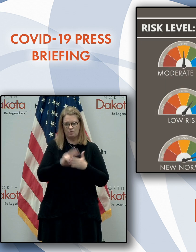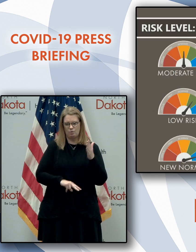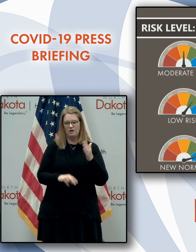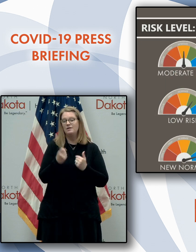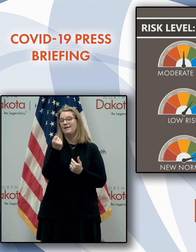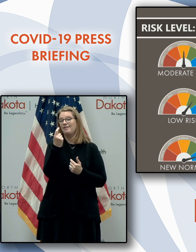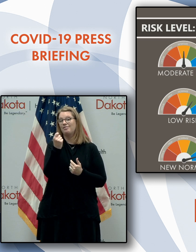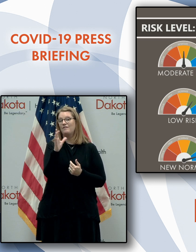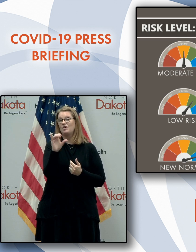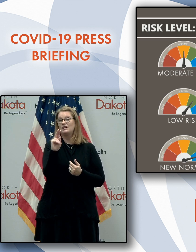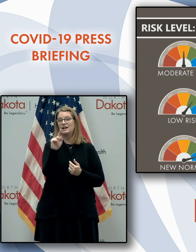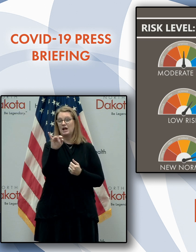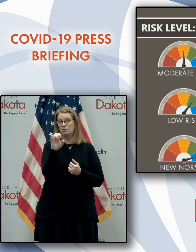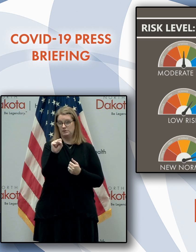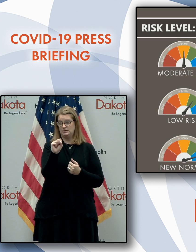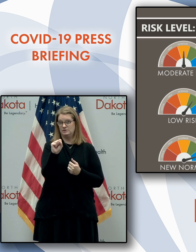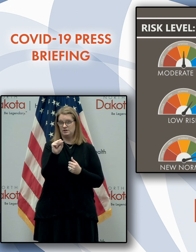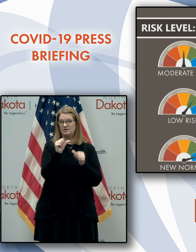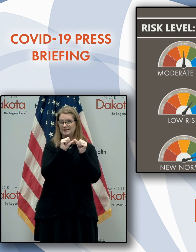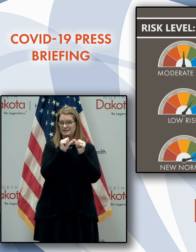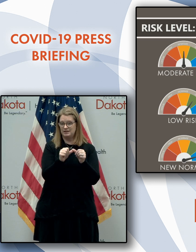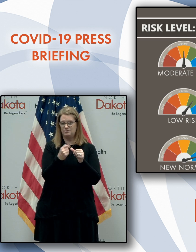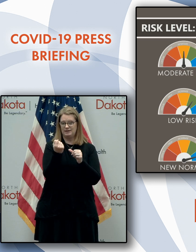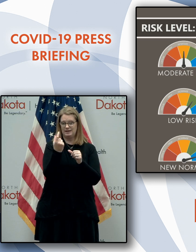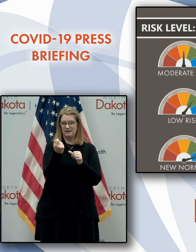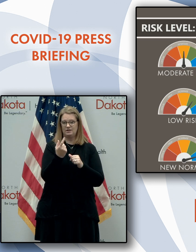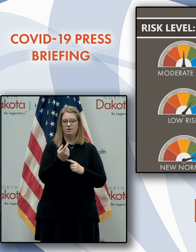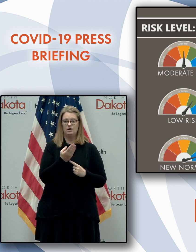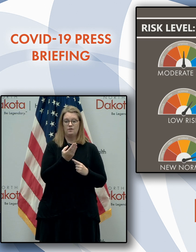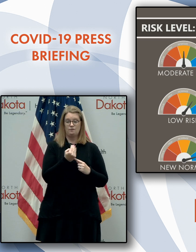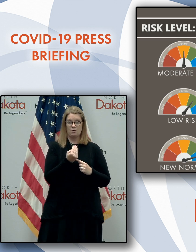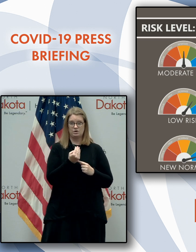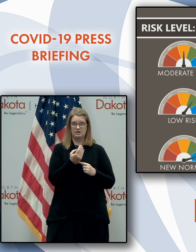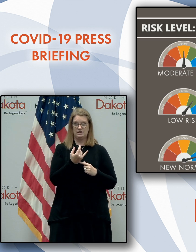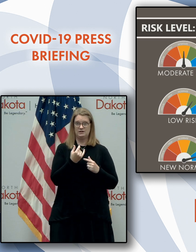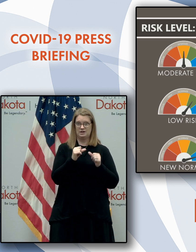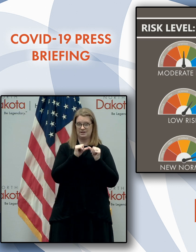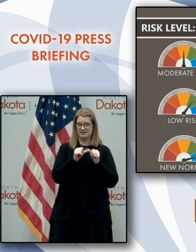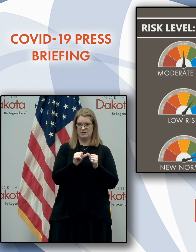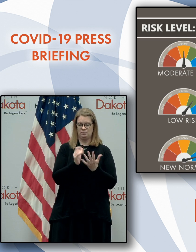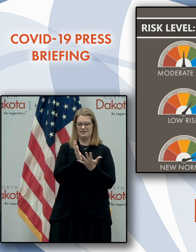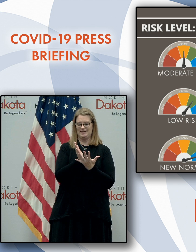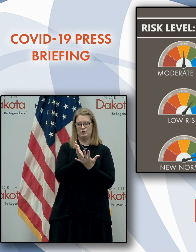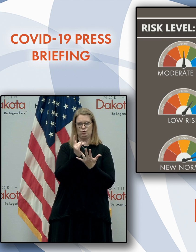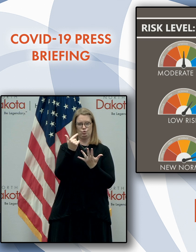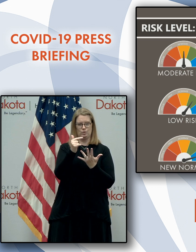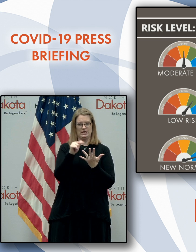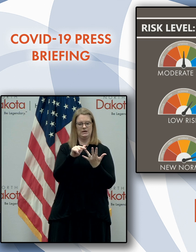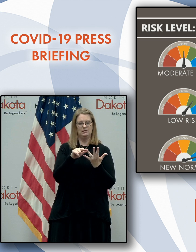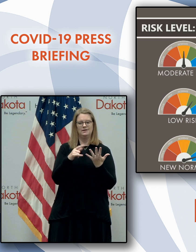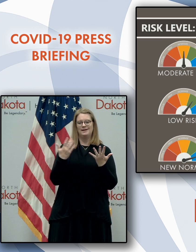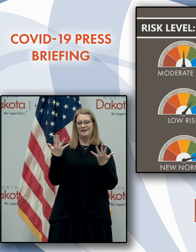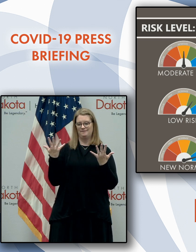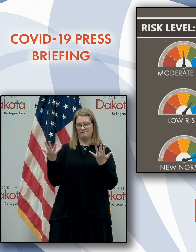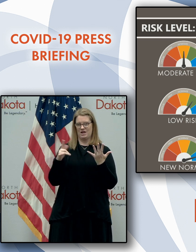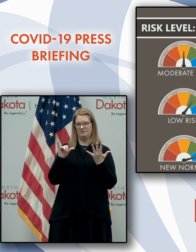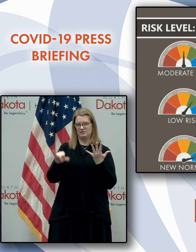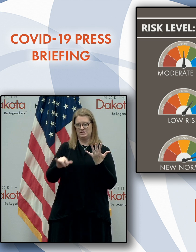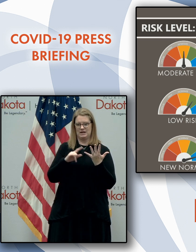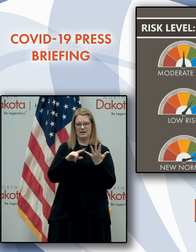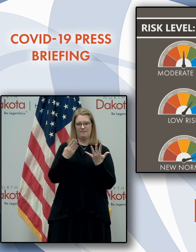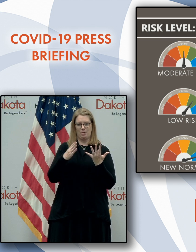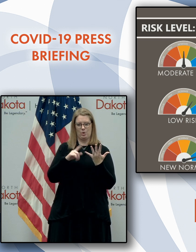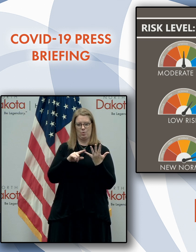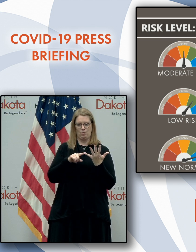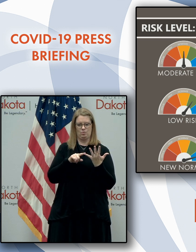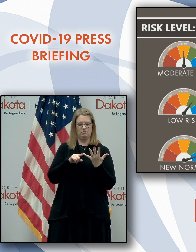11 counties are remaining at yellow, 14 are remaining at green, and 5 are remaining at blue. But